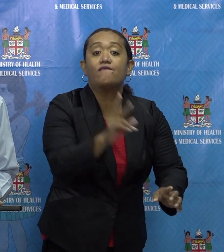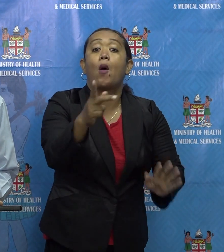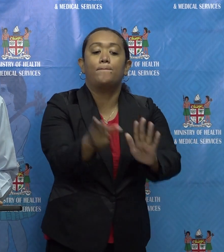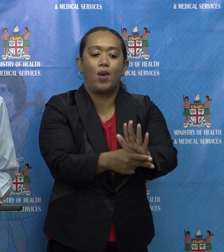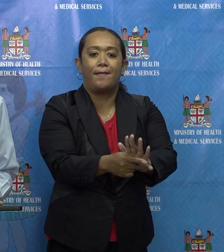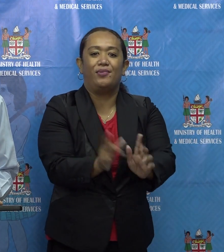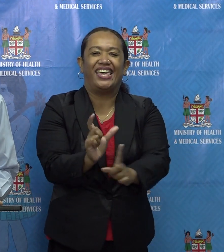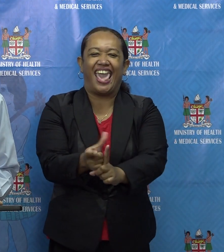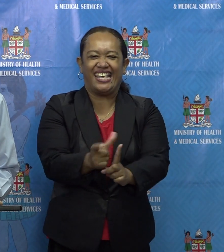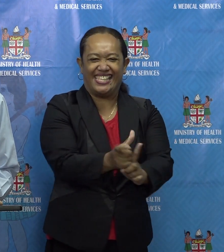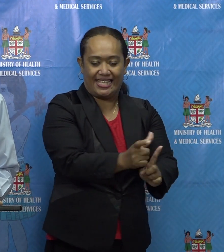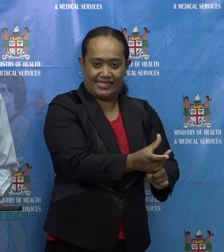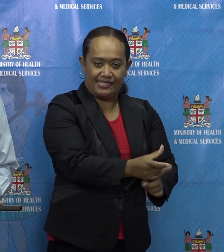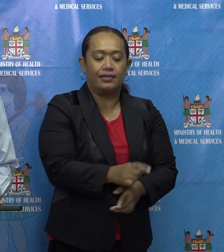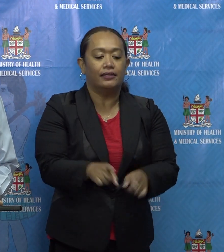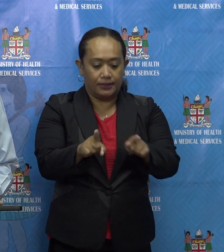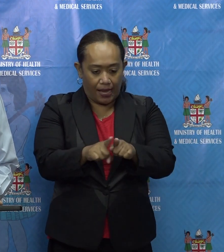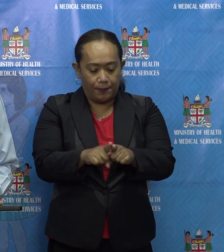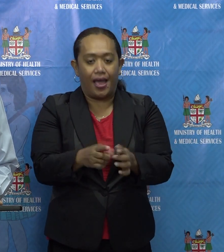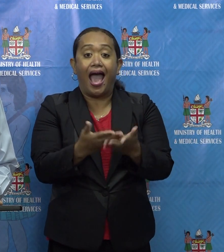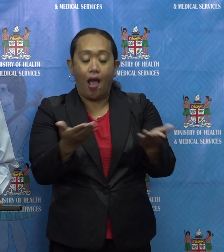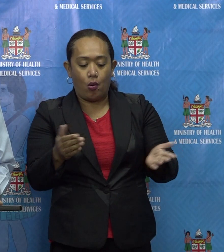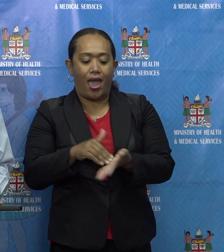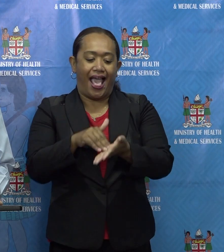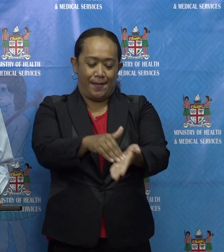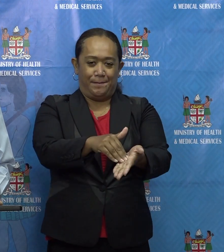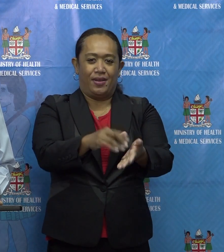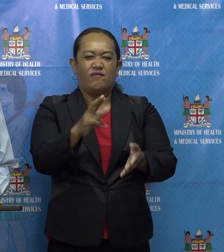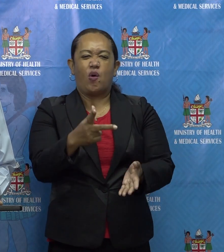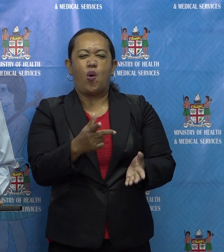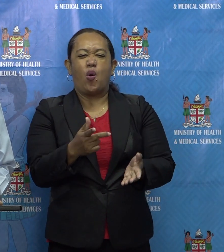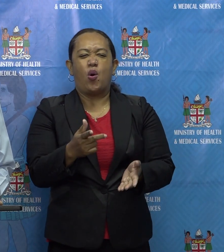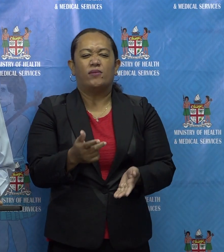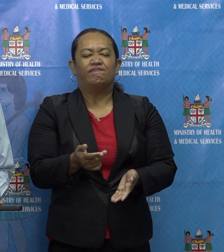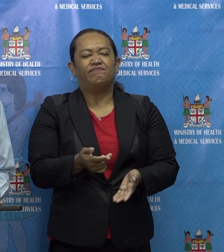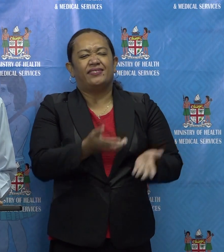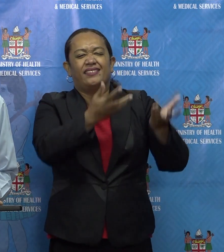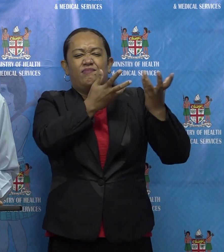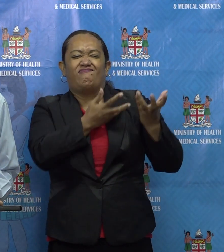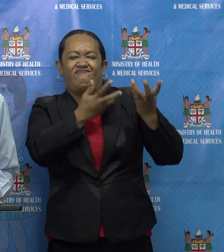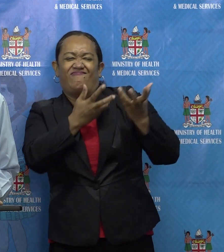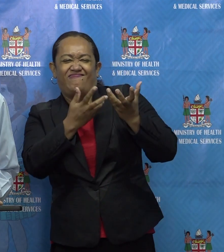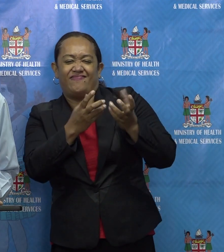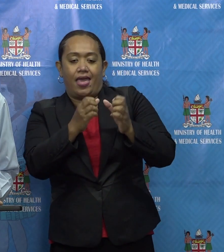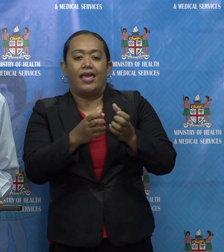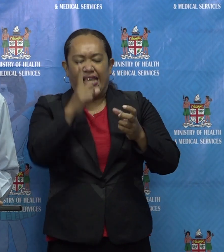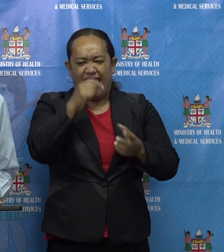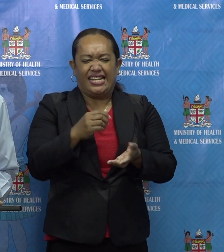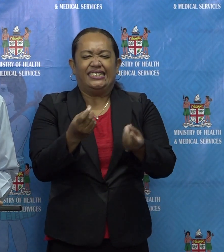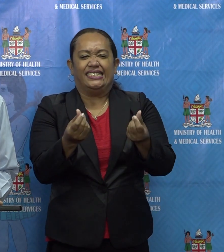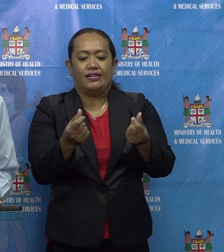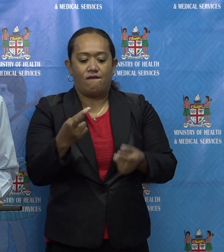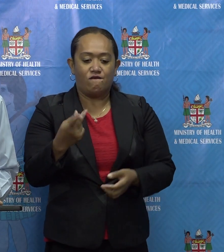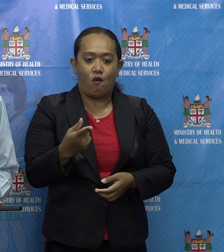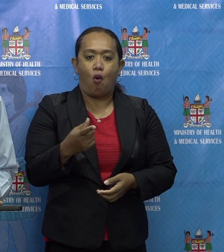cases. To lighten the patient load on our healthcare facilities, as we are doing in the West,